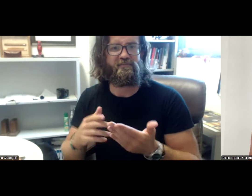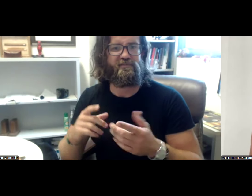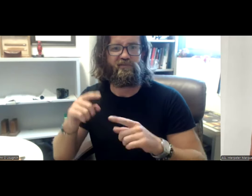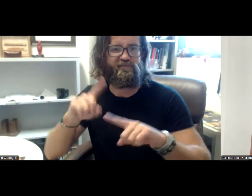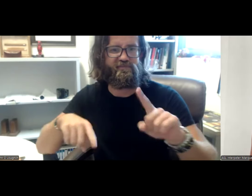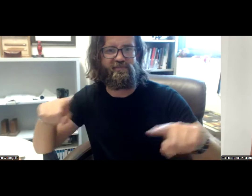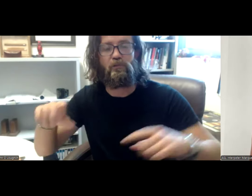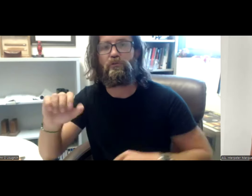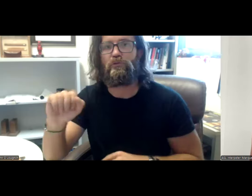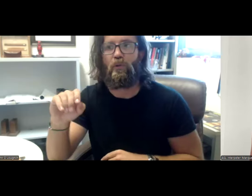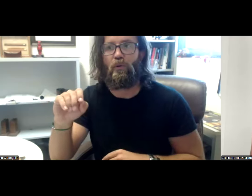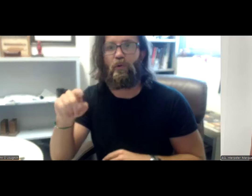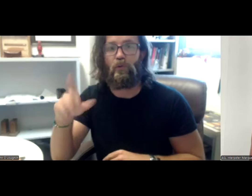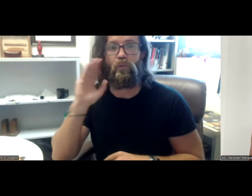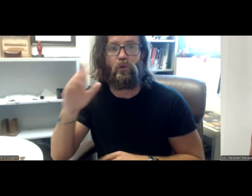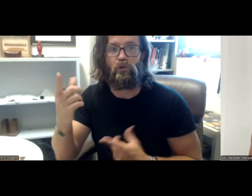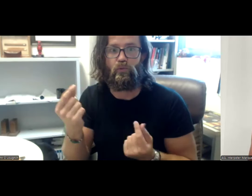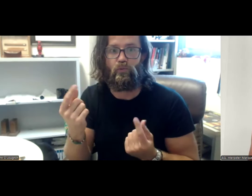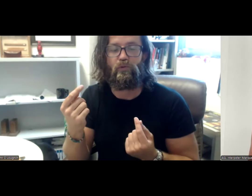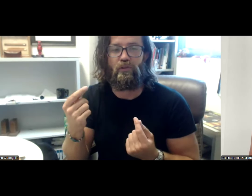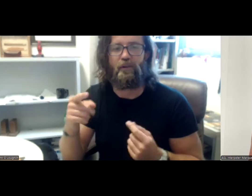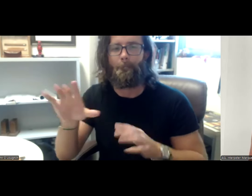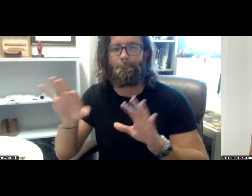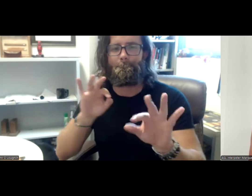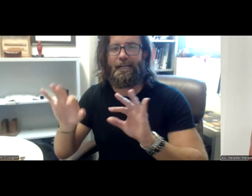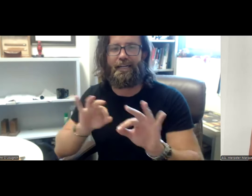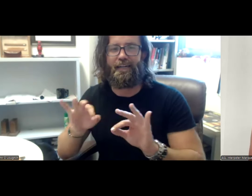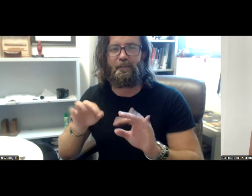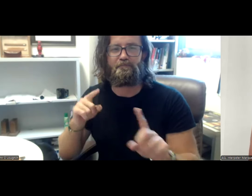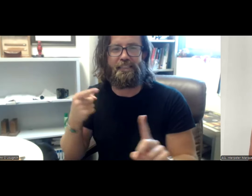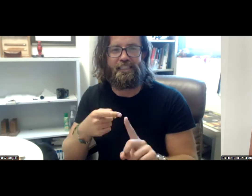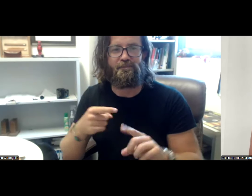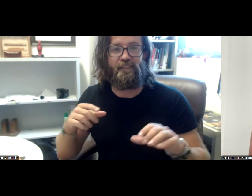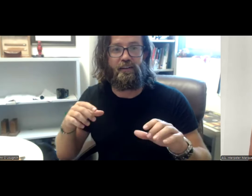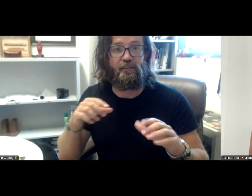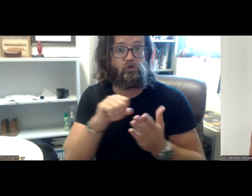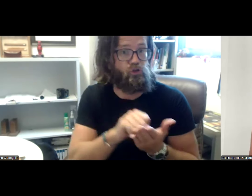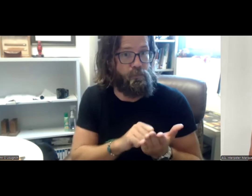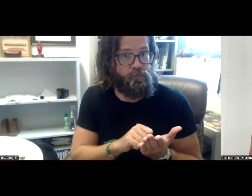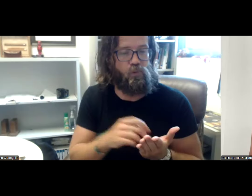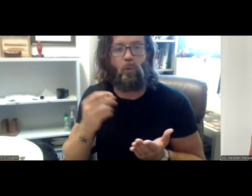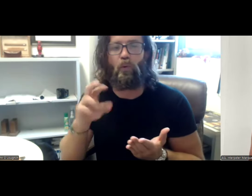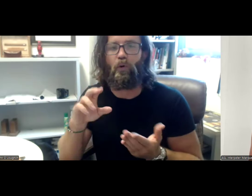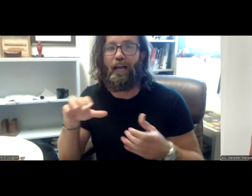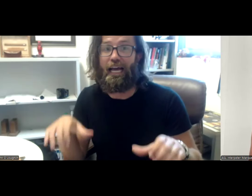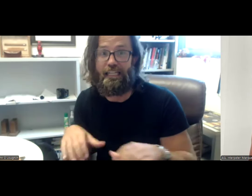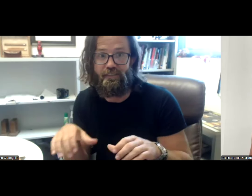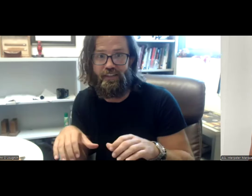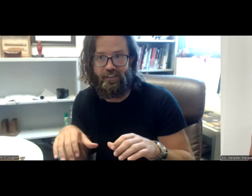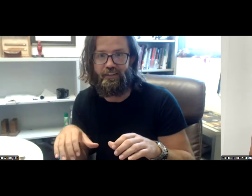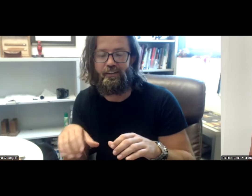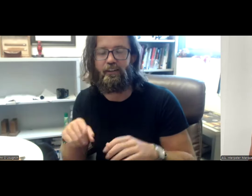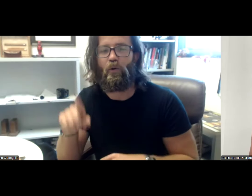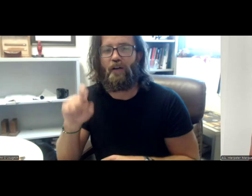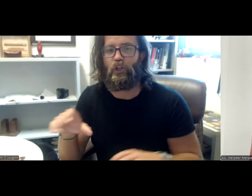Sometimes it's answering a question, sometimes it's just responding. So what you're going to do is going to pick a